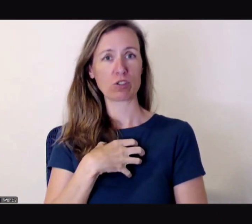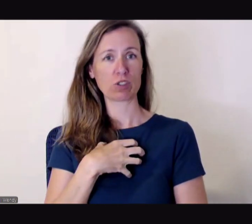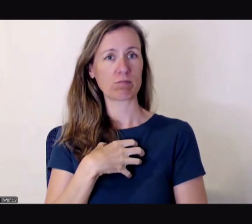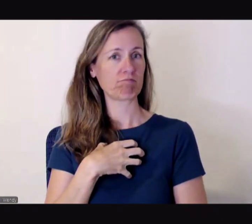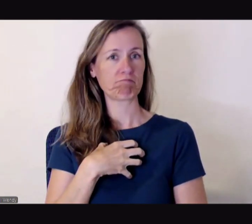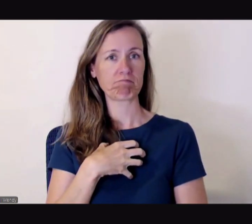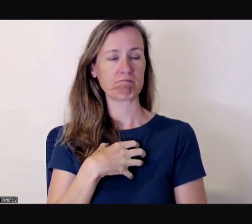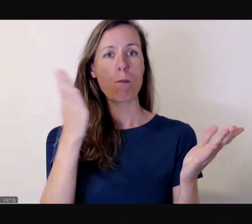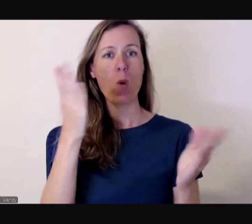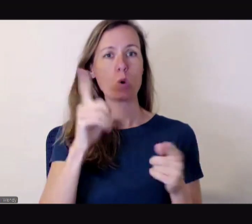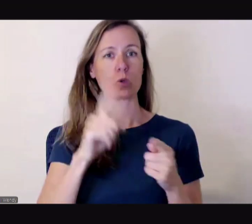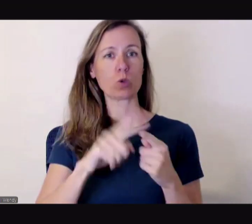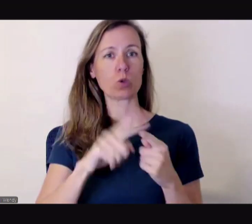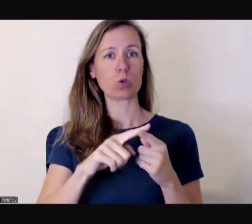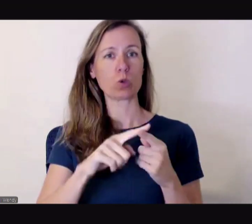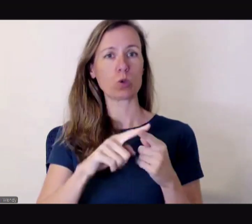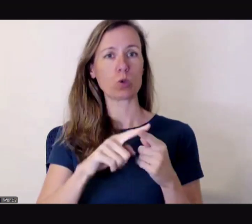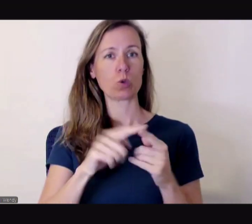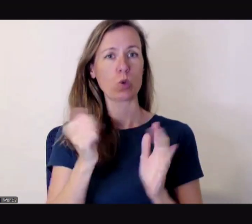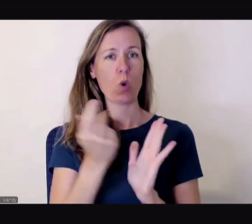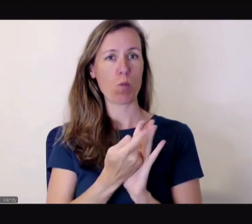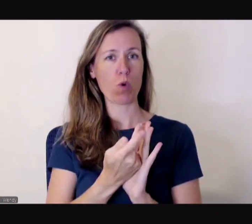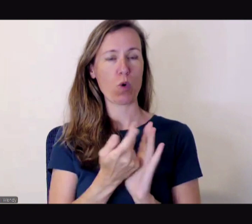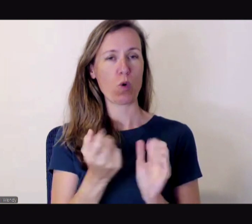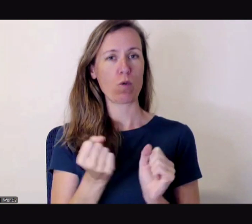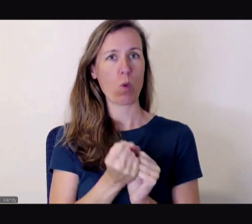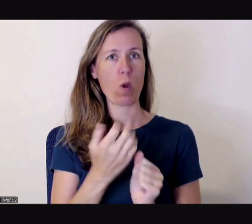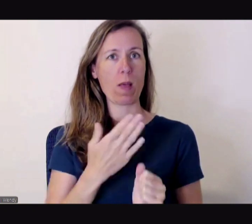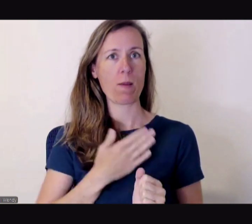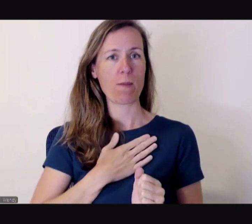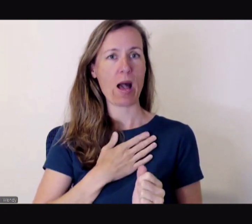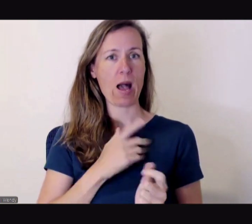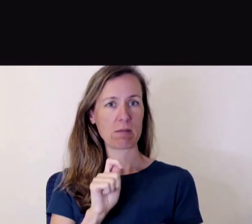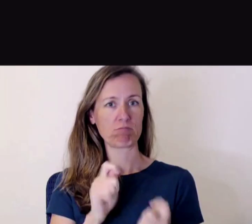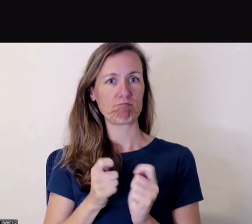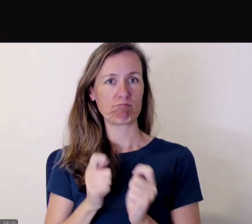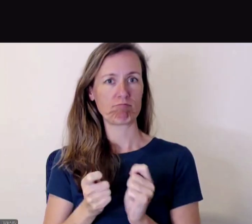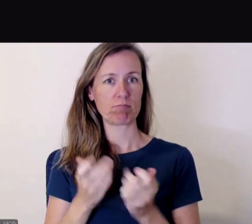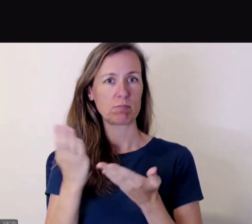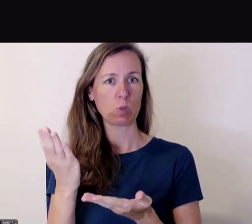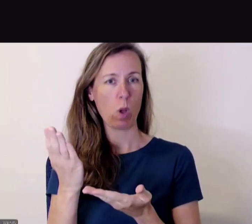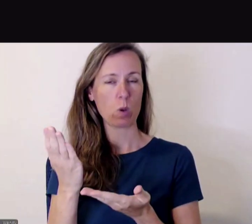approve the agenda with my suggested correction?